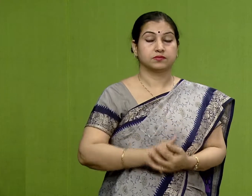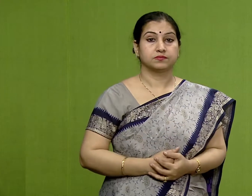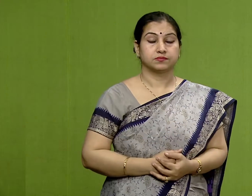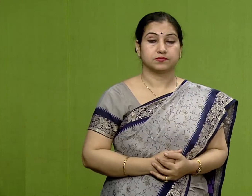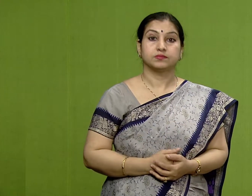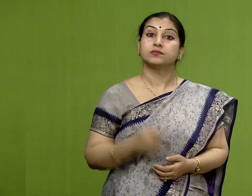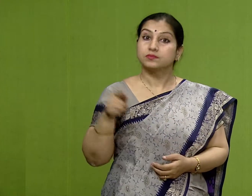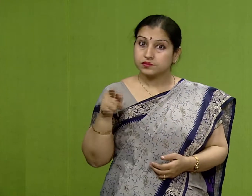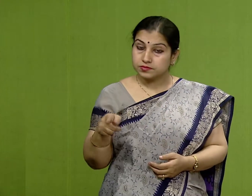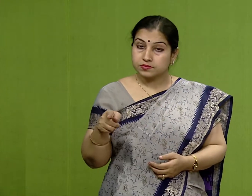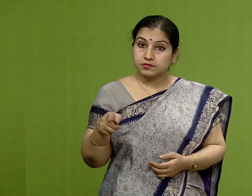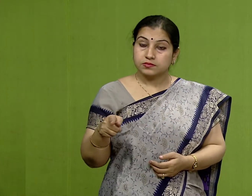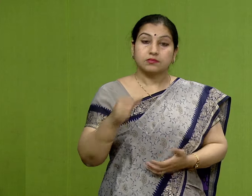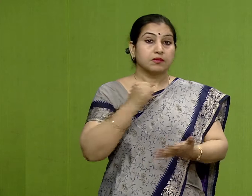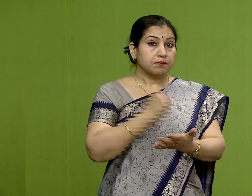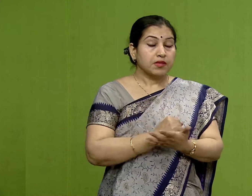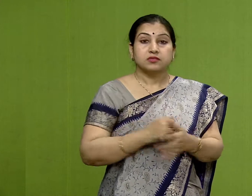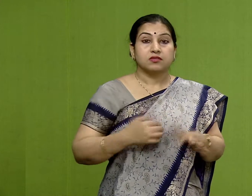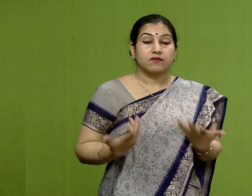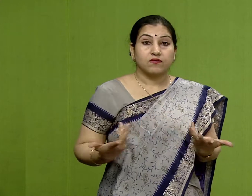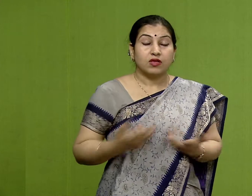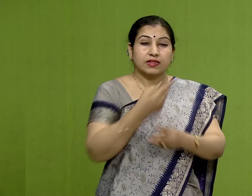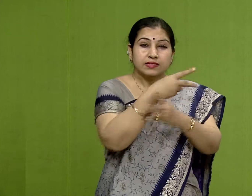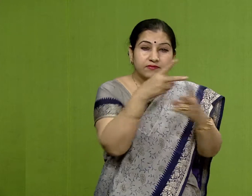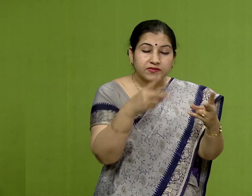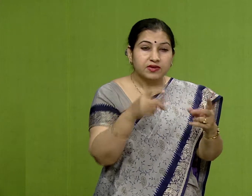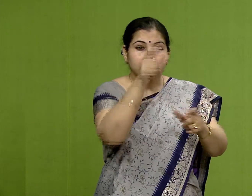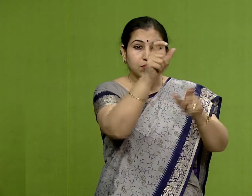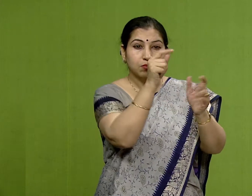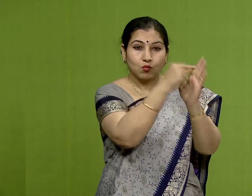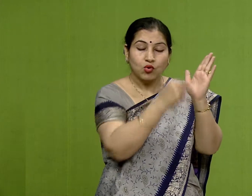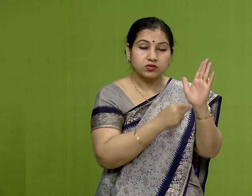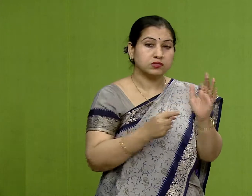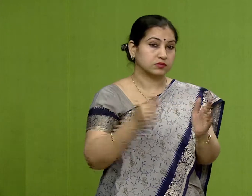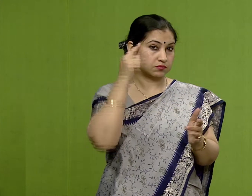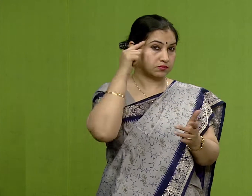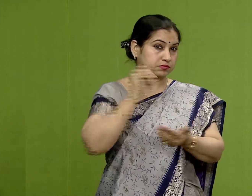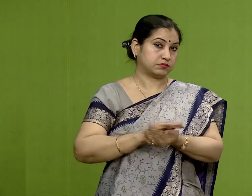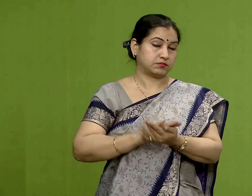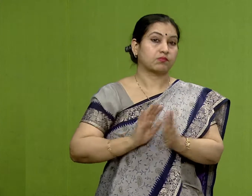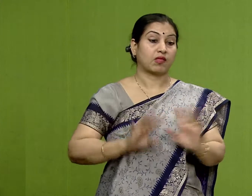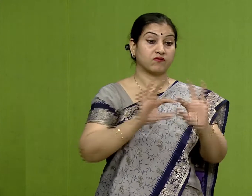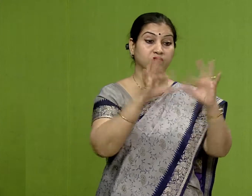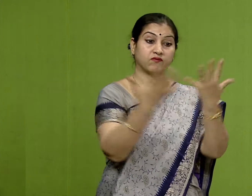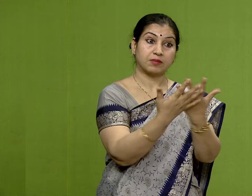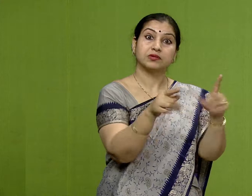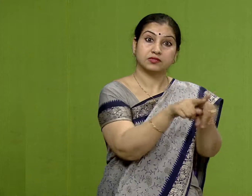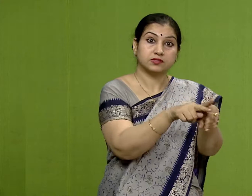There is need for various adjustment in the family